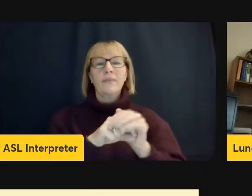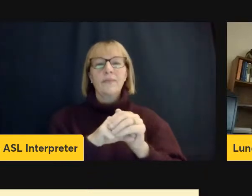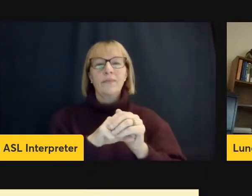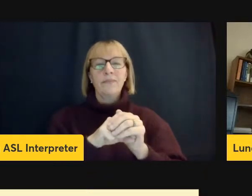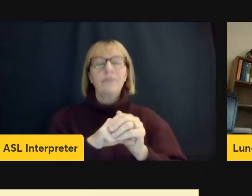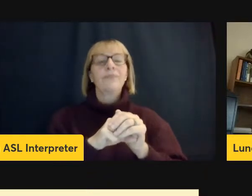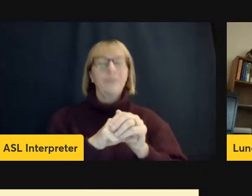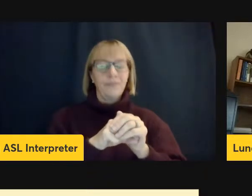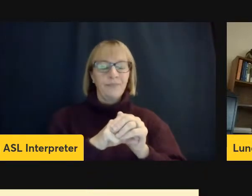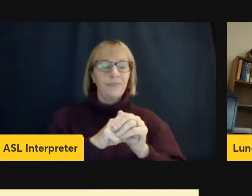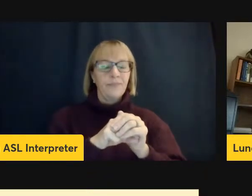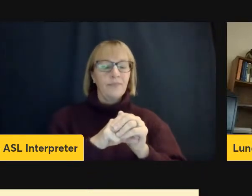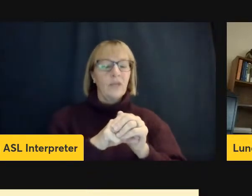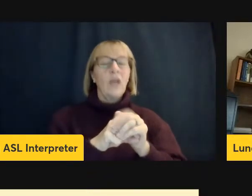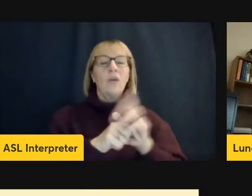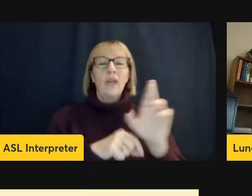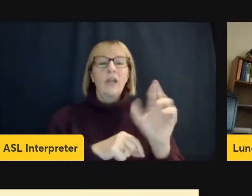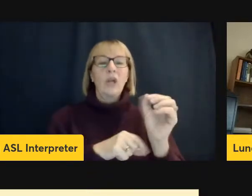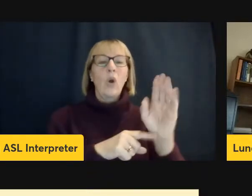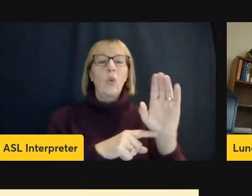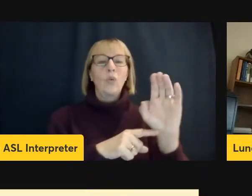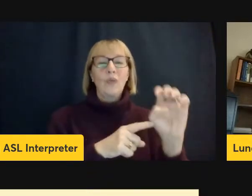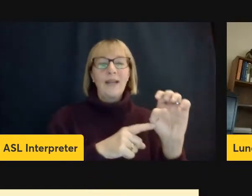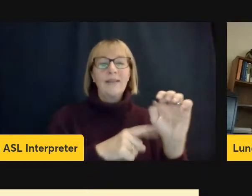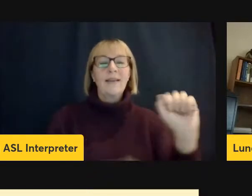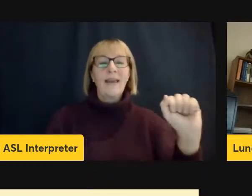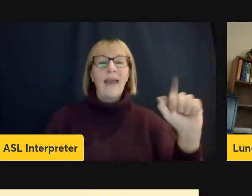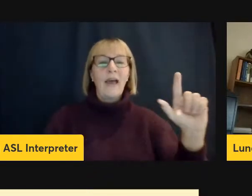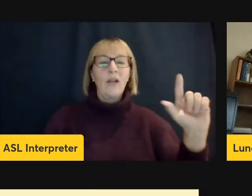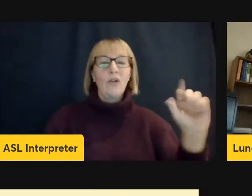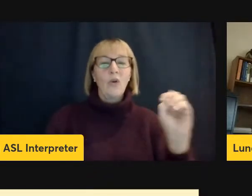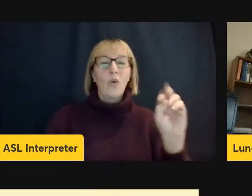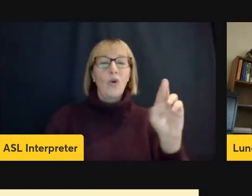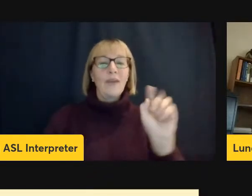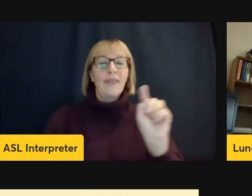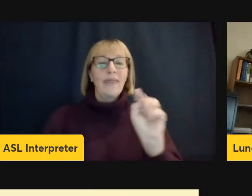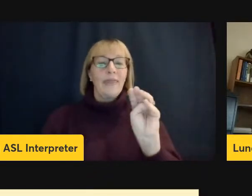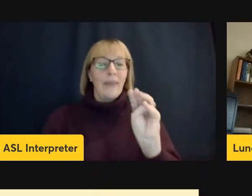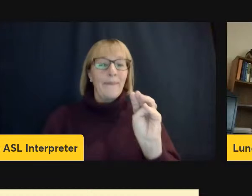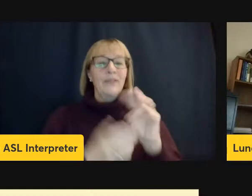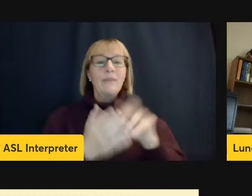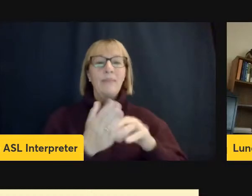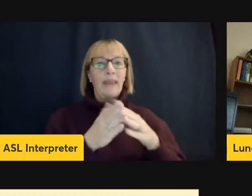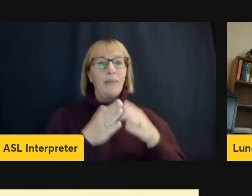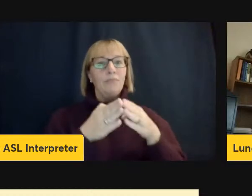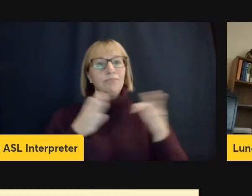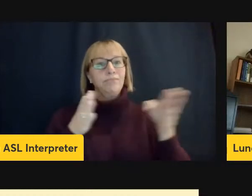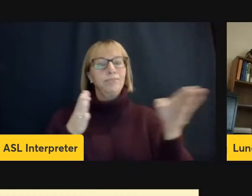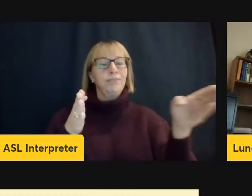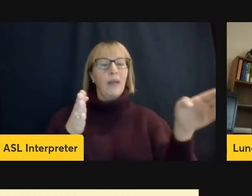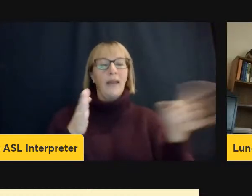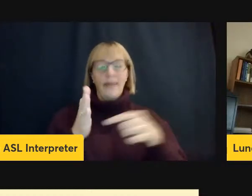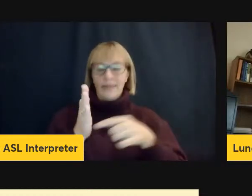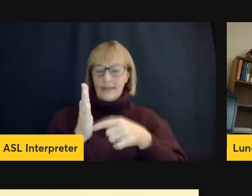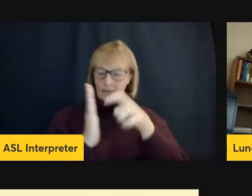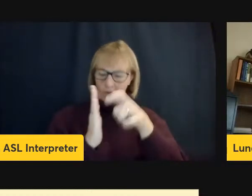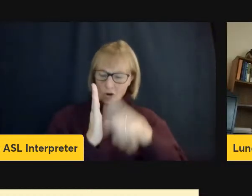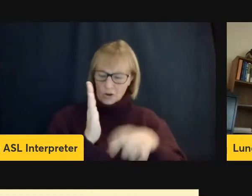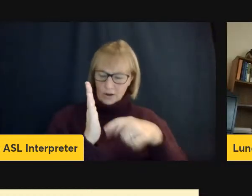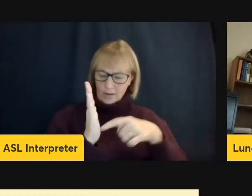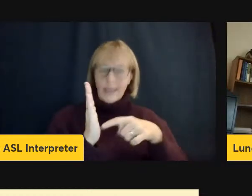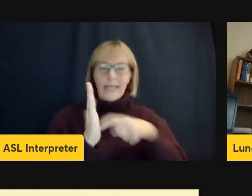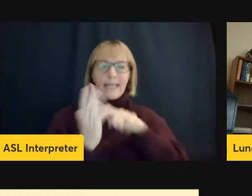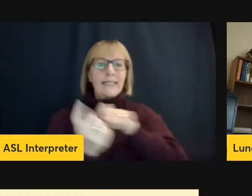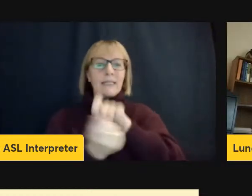at the point at which racialized algorithms went mainstream in medicine. And the article detailed the specifics of